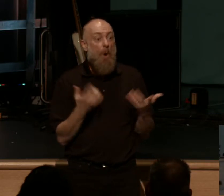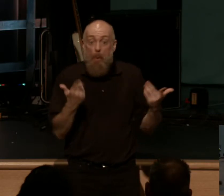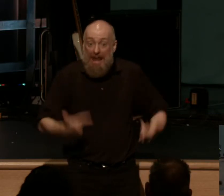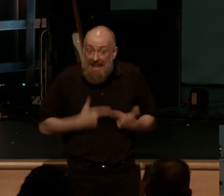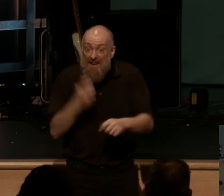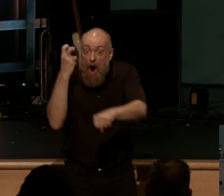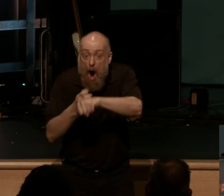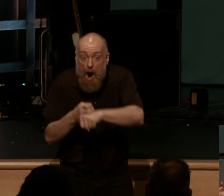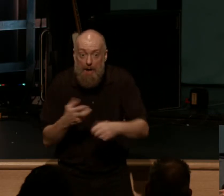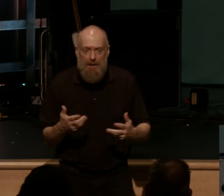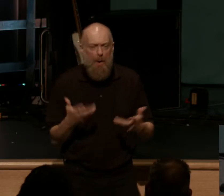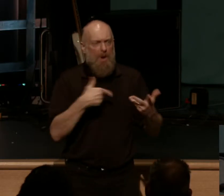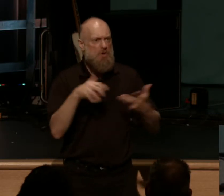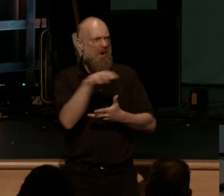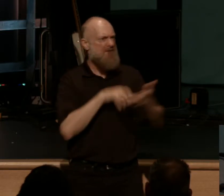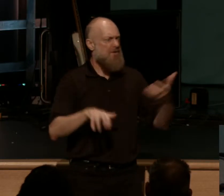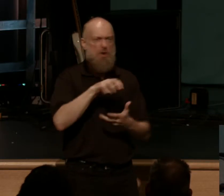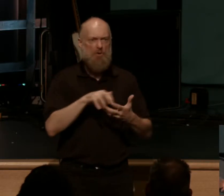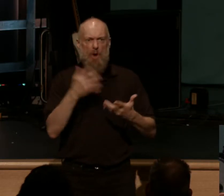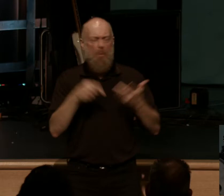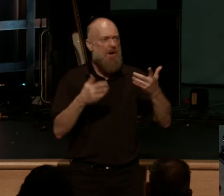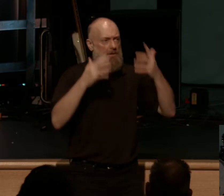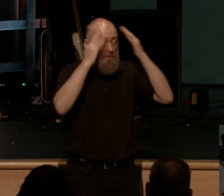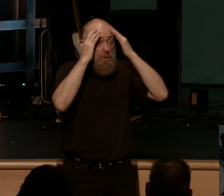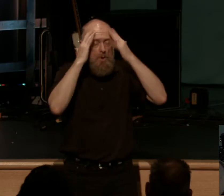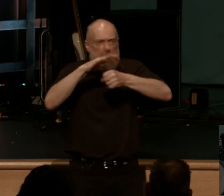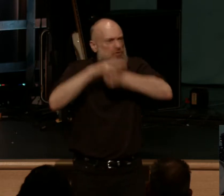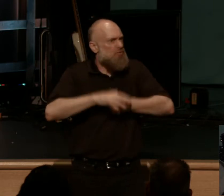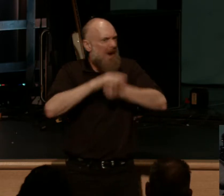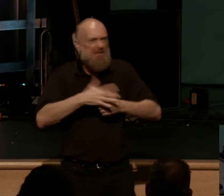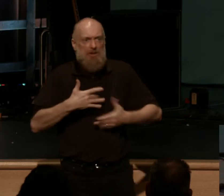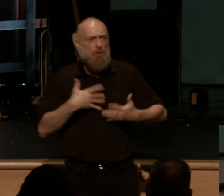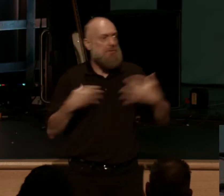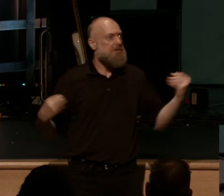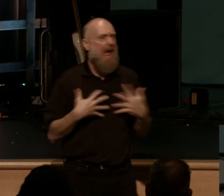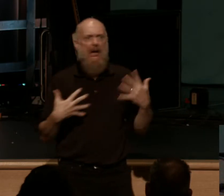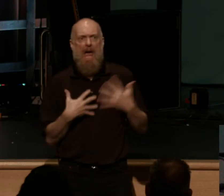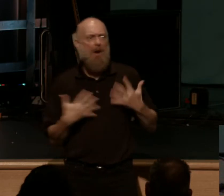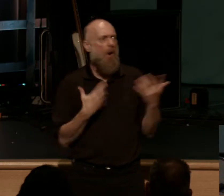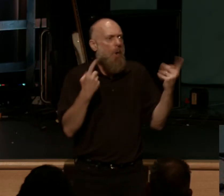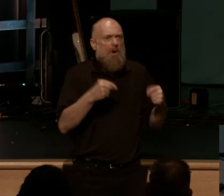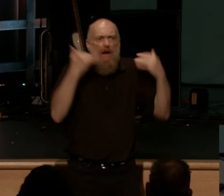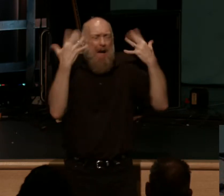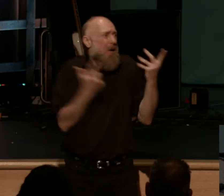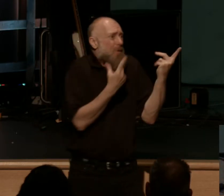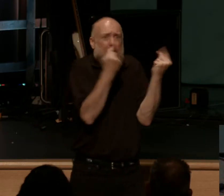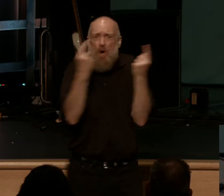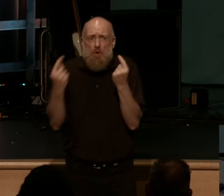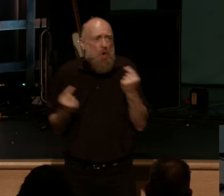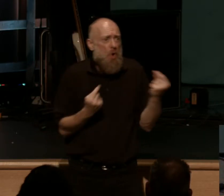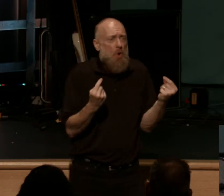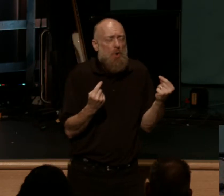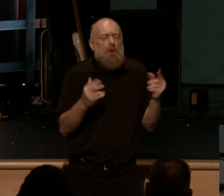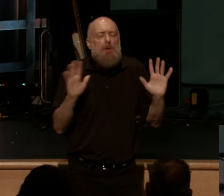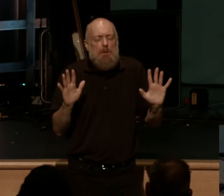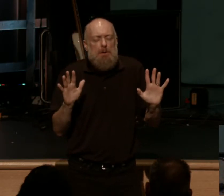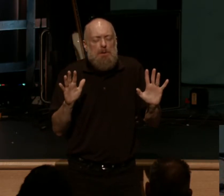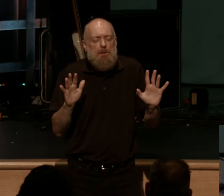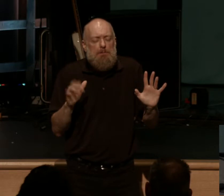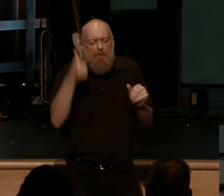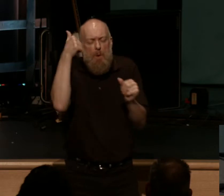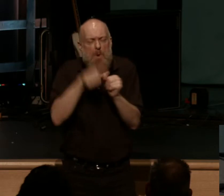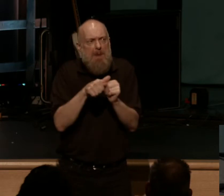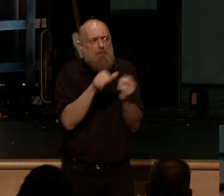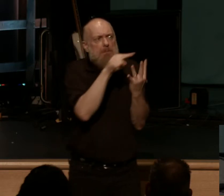the hardest, when you get confused, when you're totally stressed out, when you're scared out of your mind, when you don't know what to do, you must have